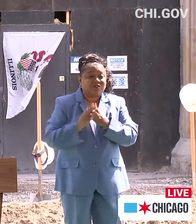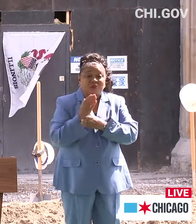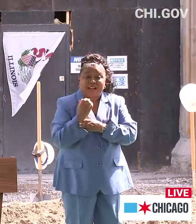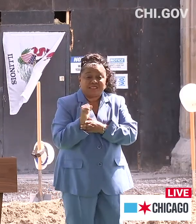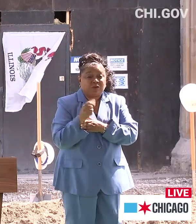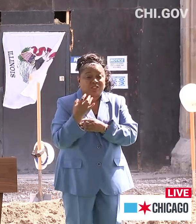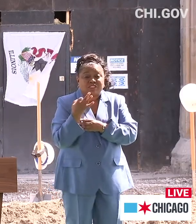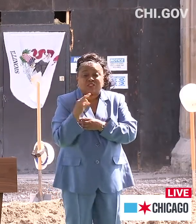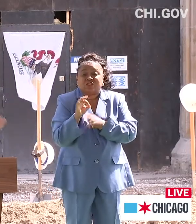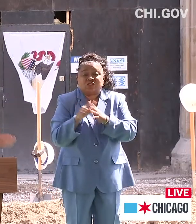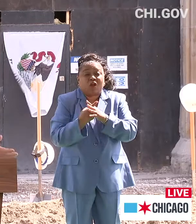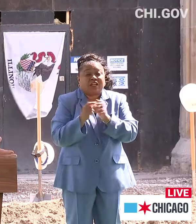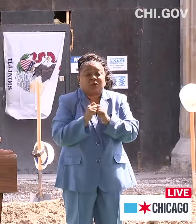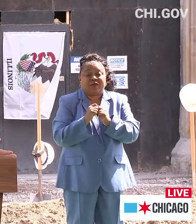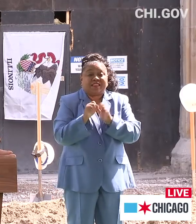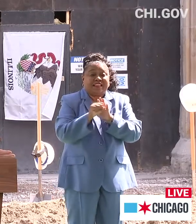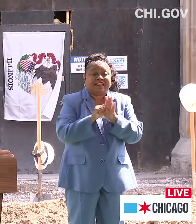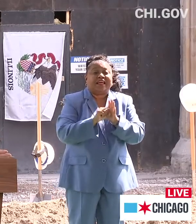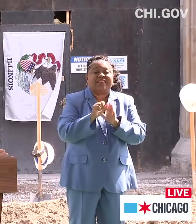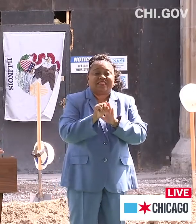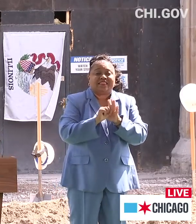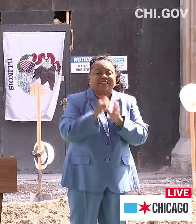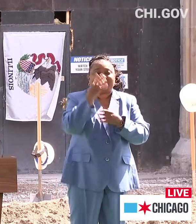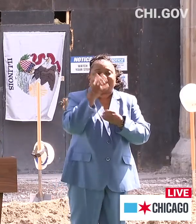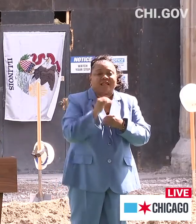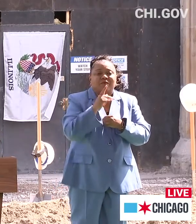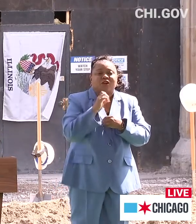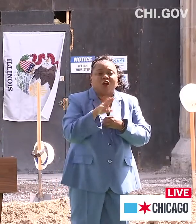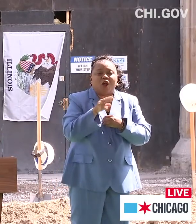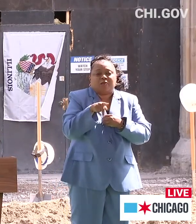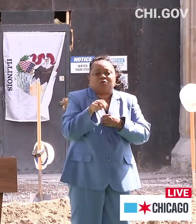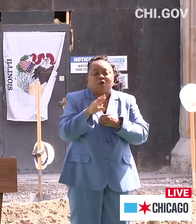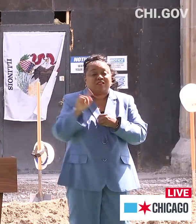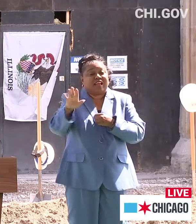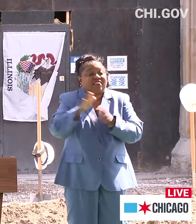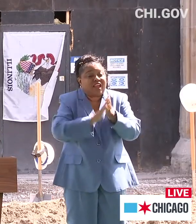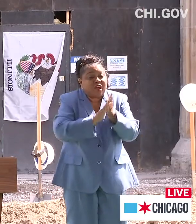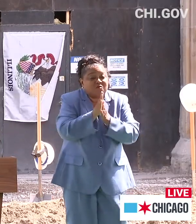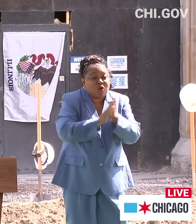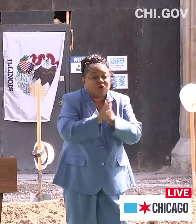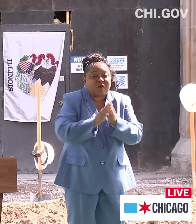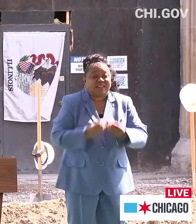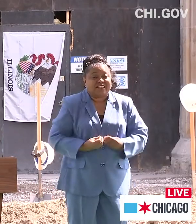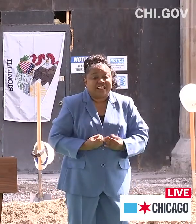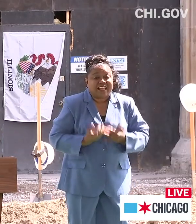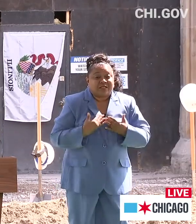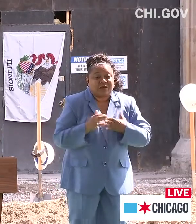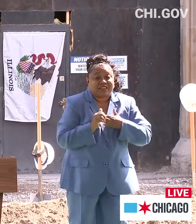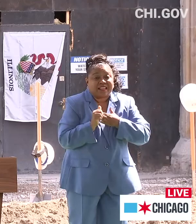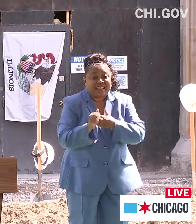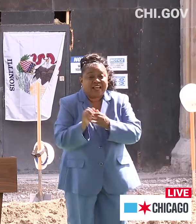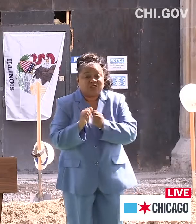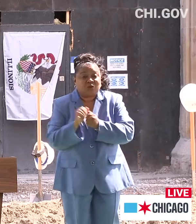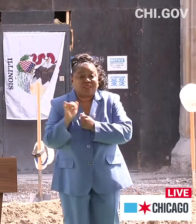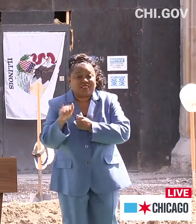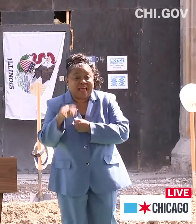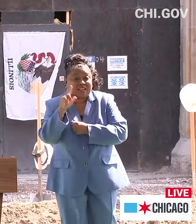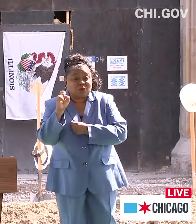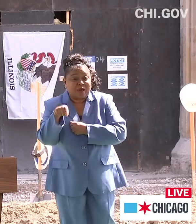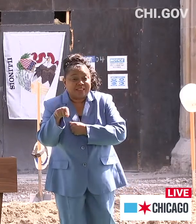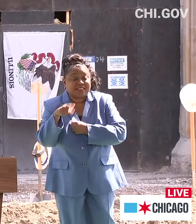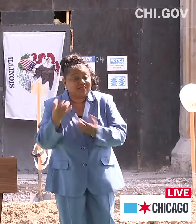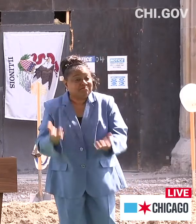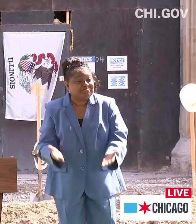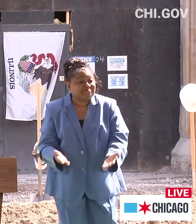movement, starting with the sleeping car porters. And their motivation and inspiration led to that question that